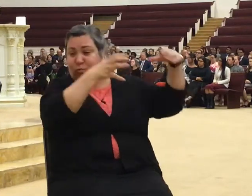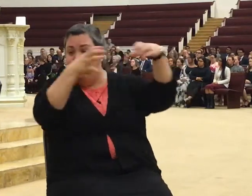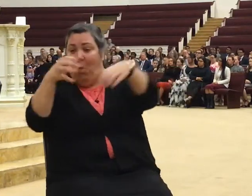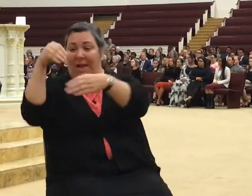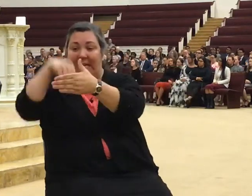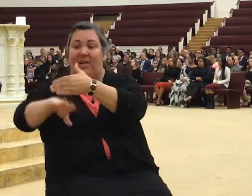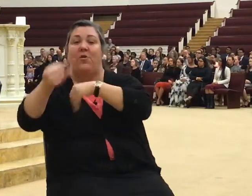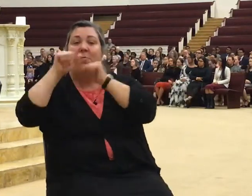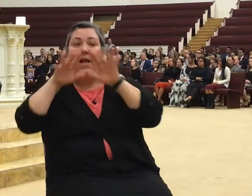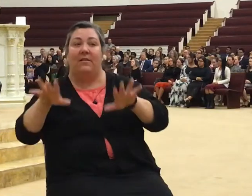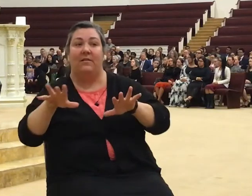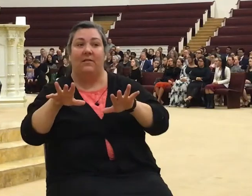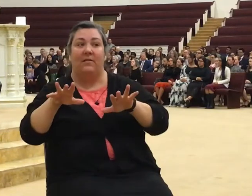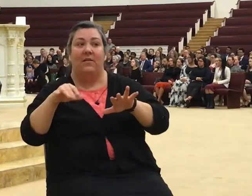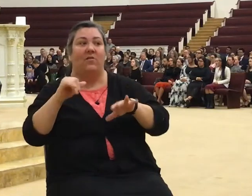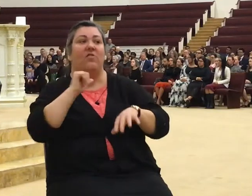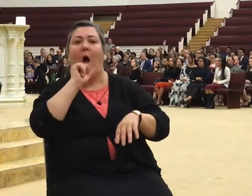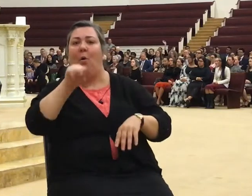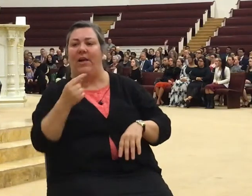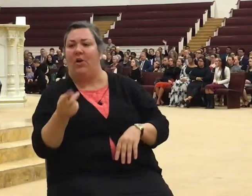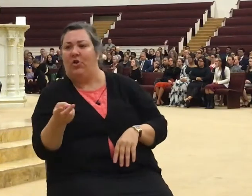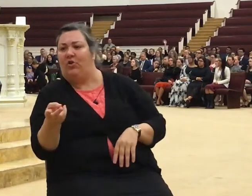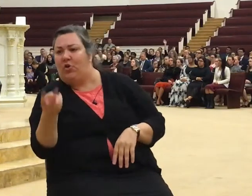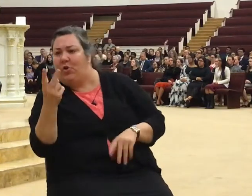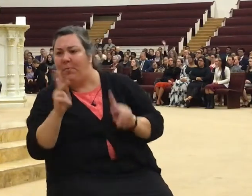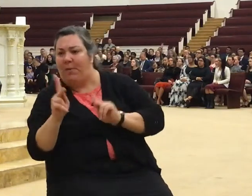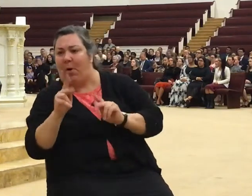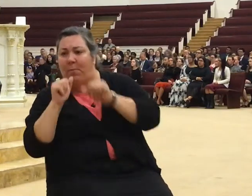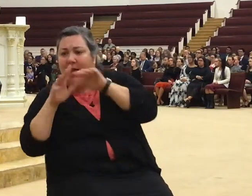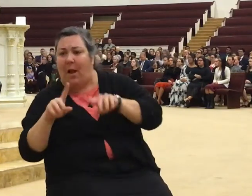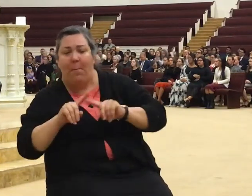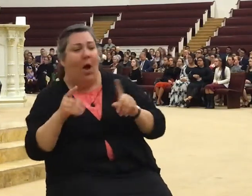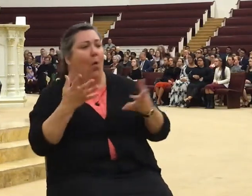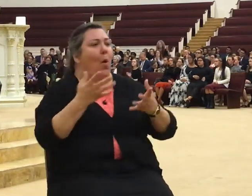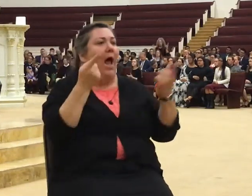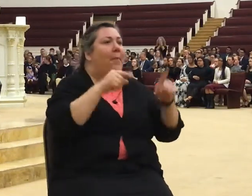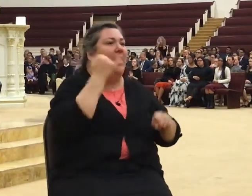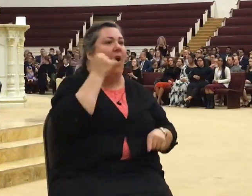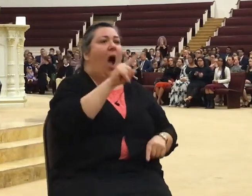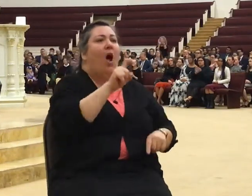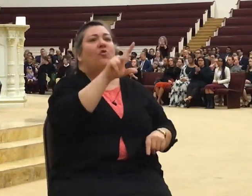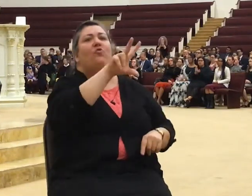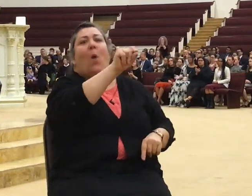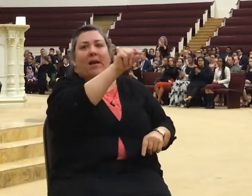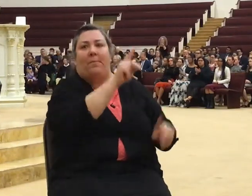instead of it being two people, what if it was 22 people or 120 people?